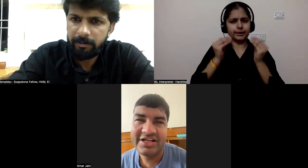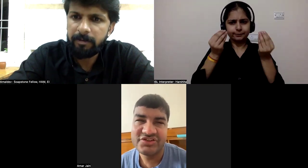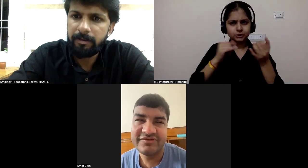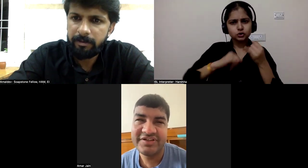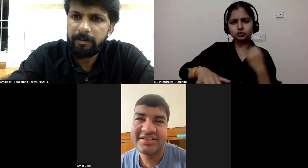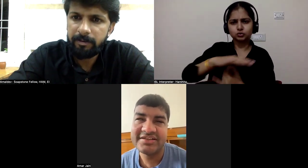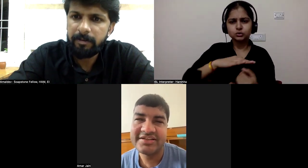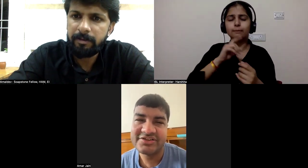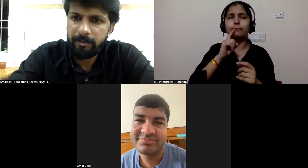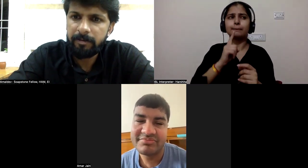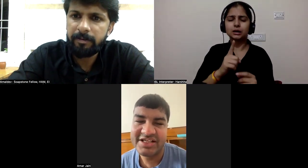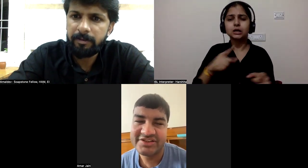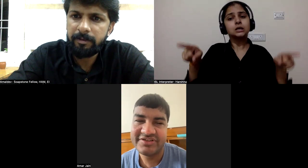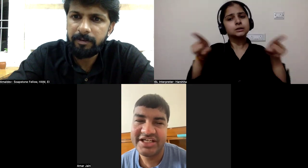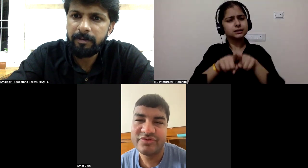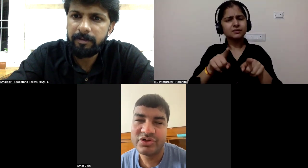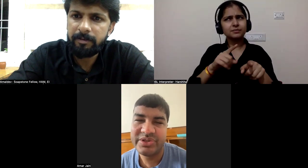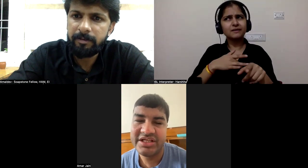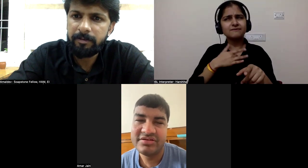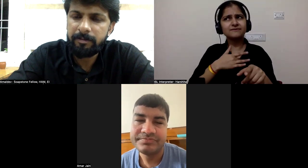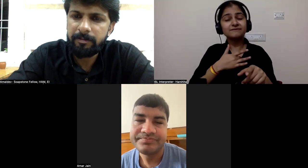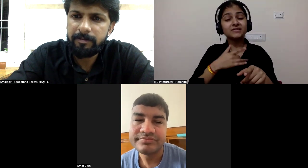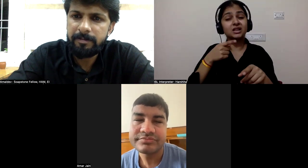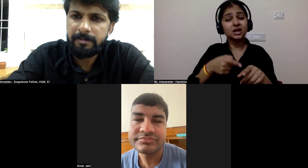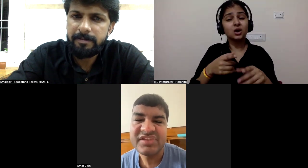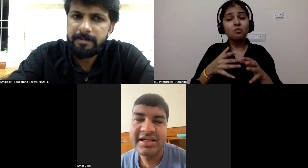However, I still feel that there is a massive need for doing